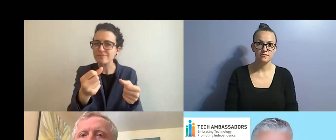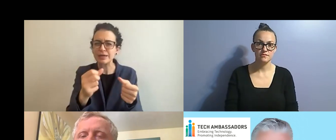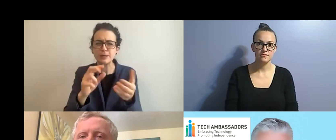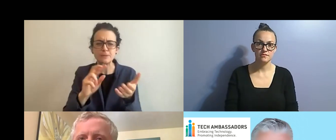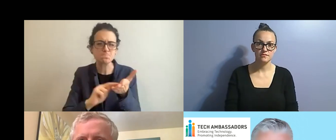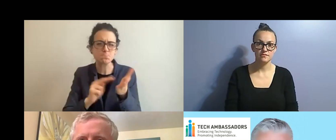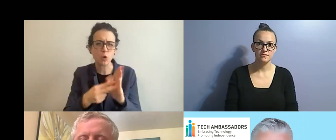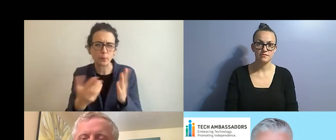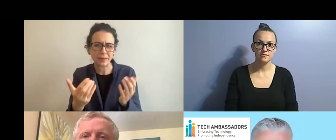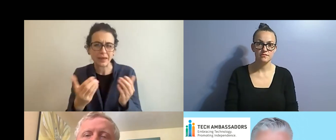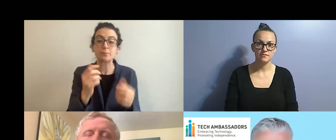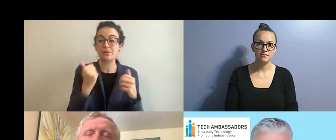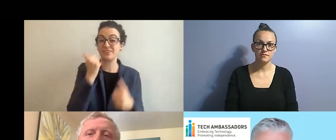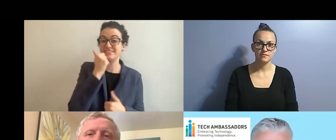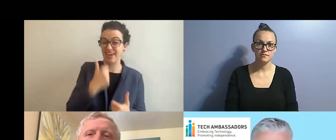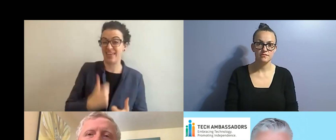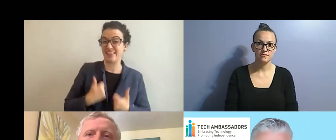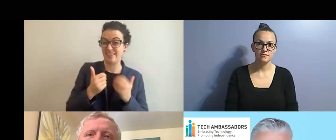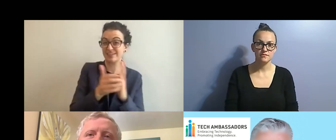living skills.